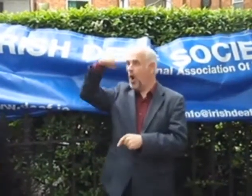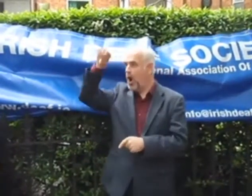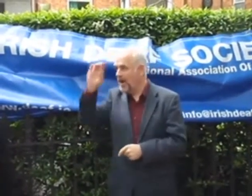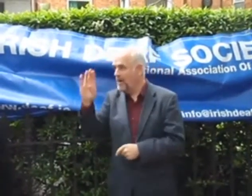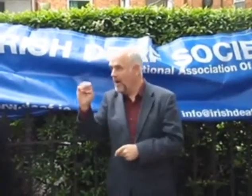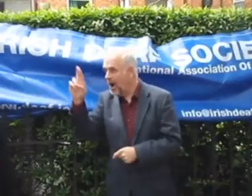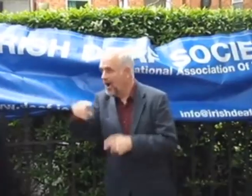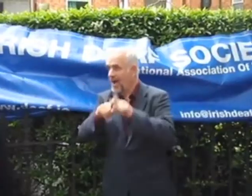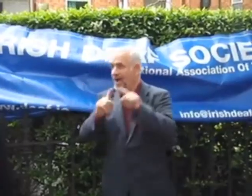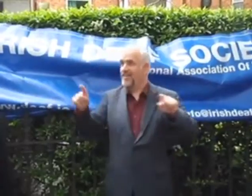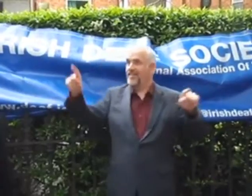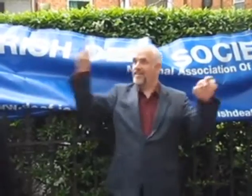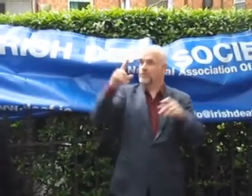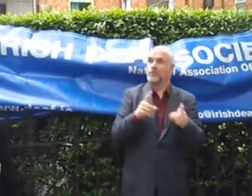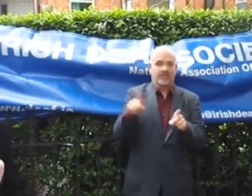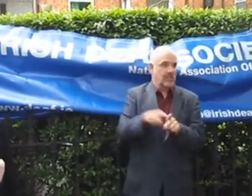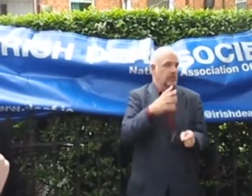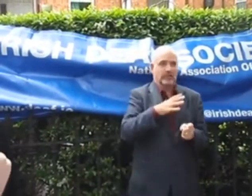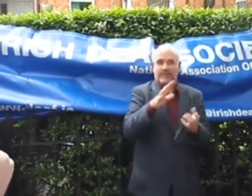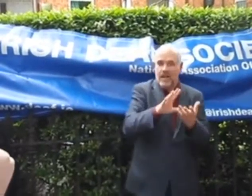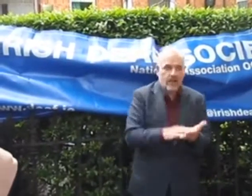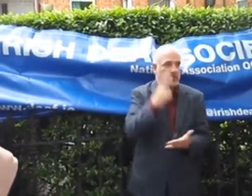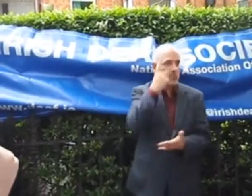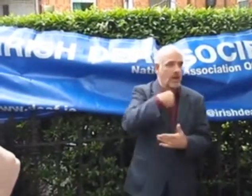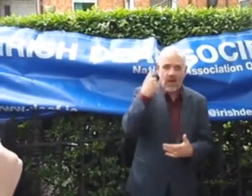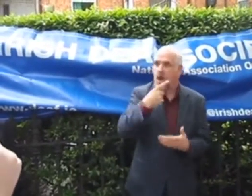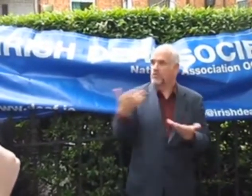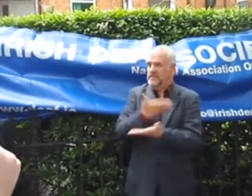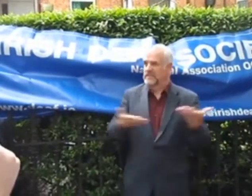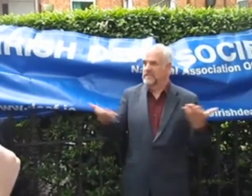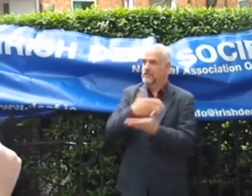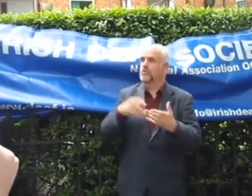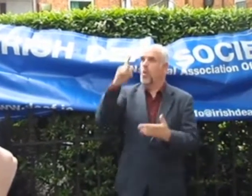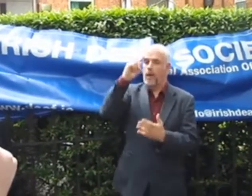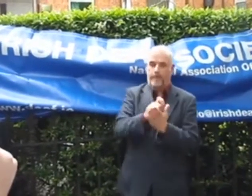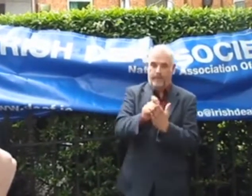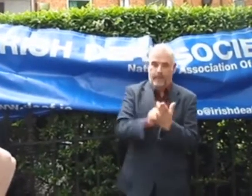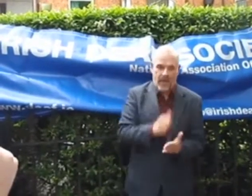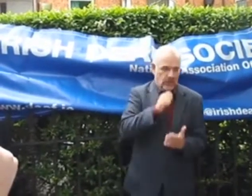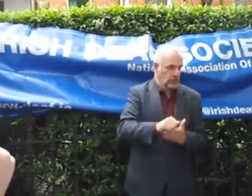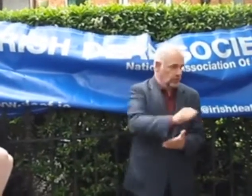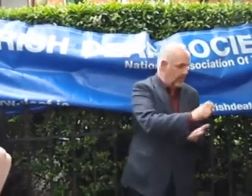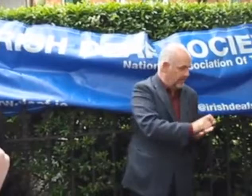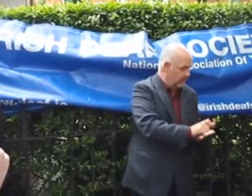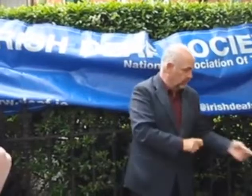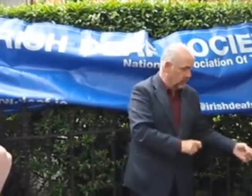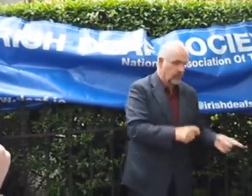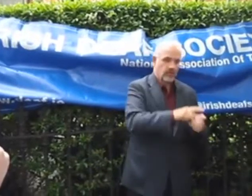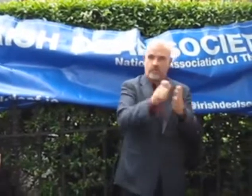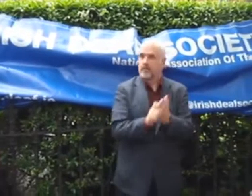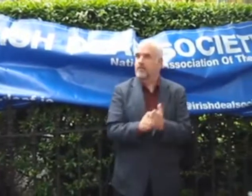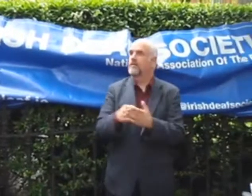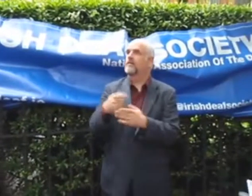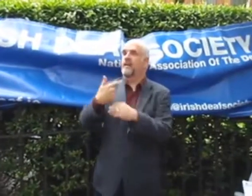San Francisco, in Edinburgh, in Berlin. So people are just meeting for like 10 minutes or an hour. We're hoping to be able